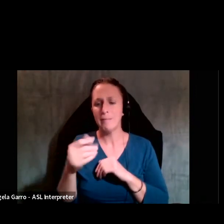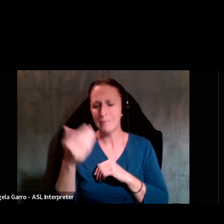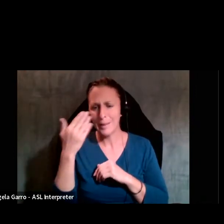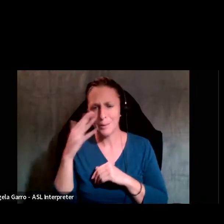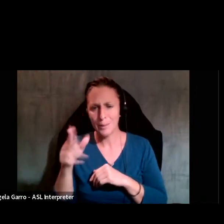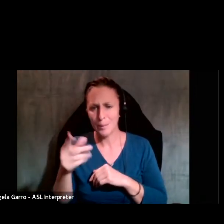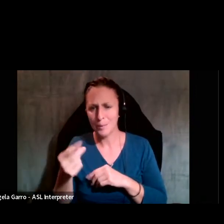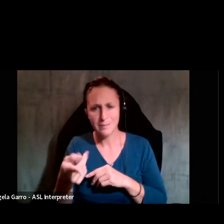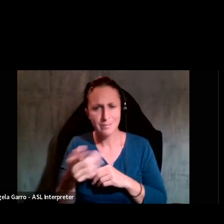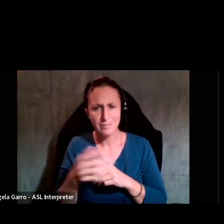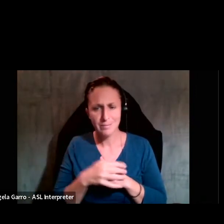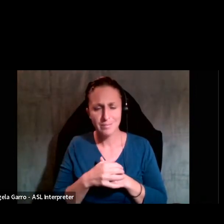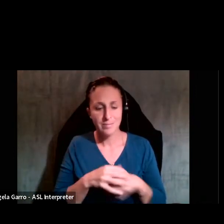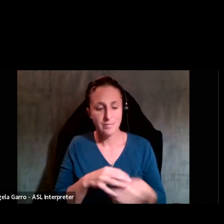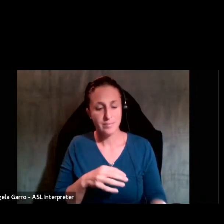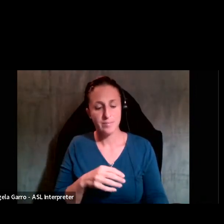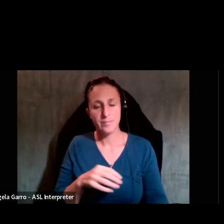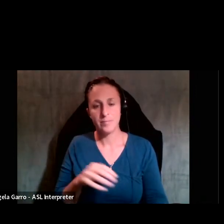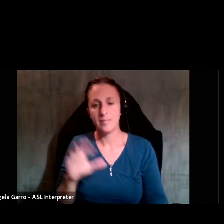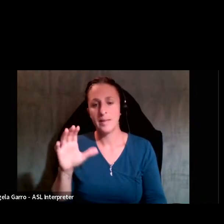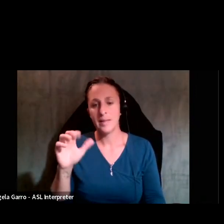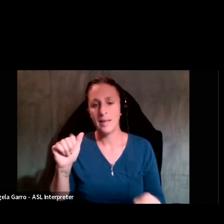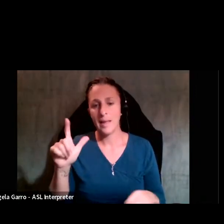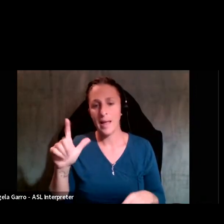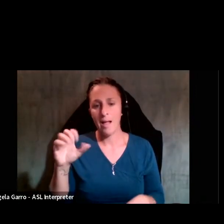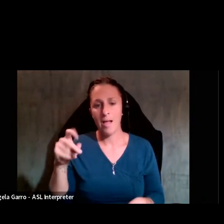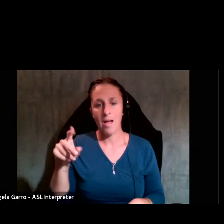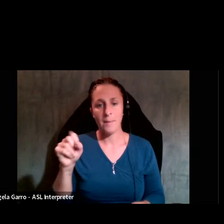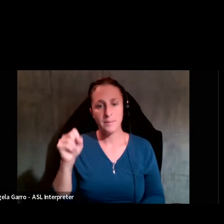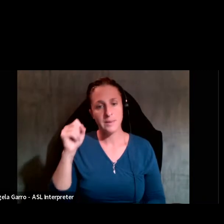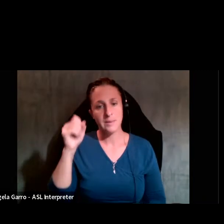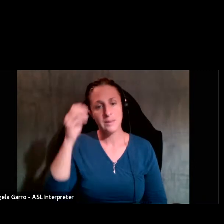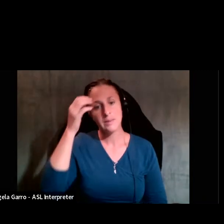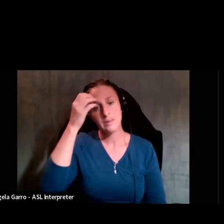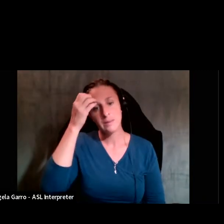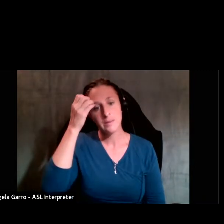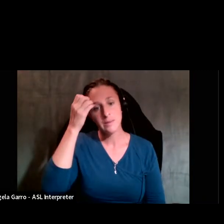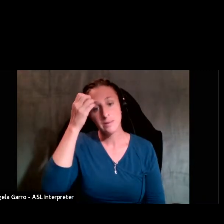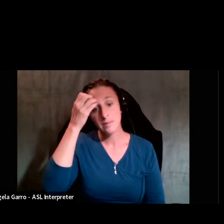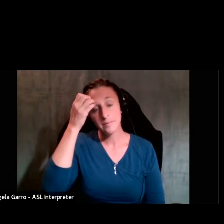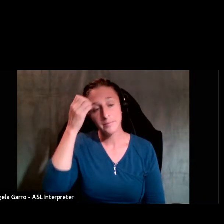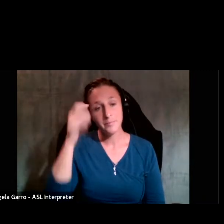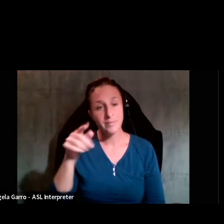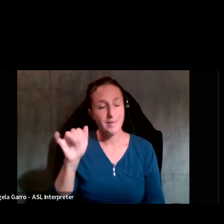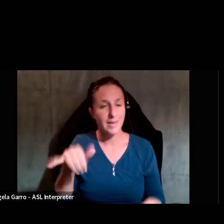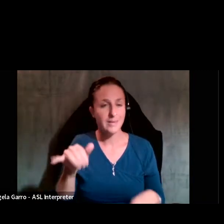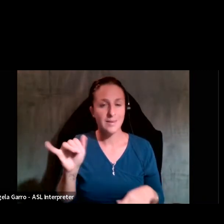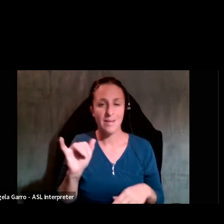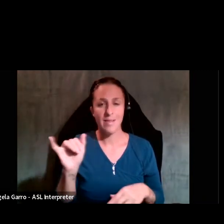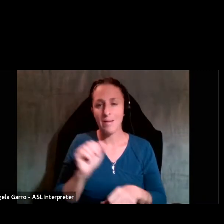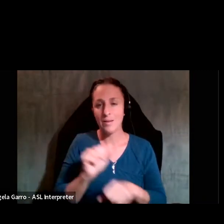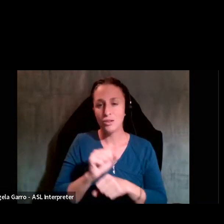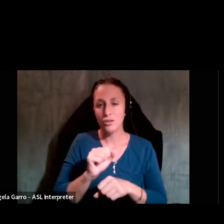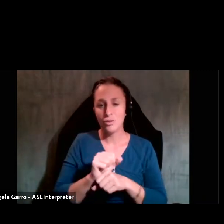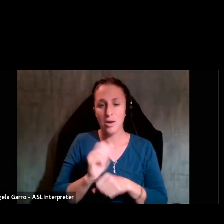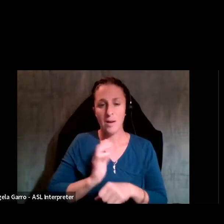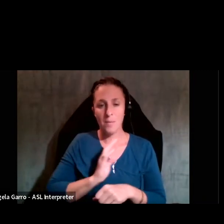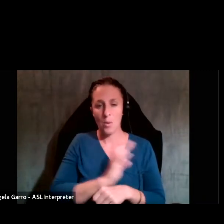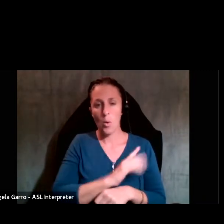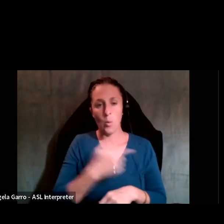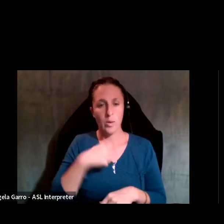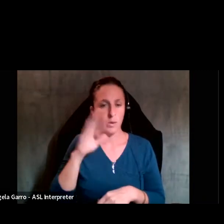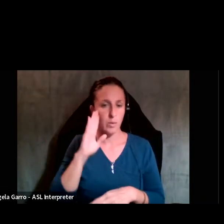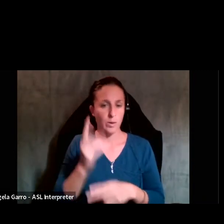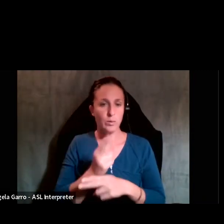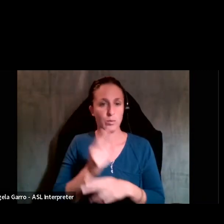this is. CalOps. CalOps is a like a job board that we're going to use. It's